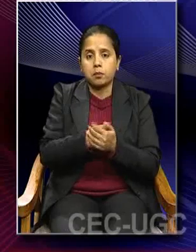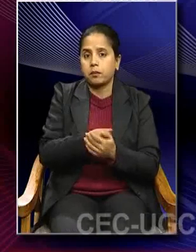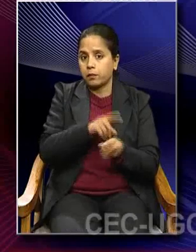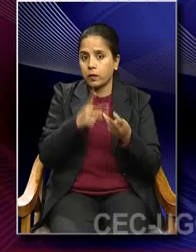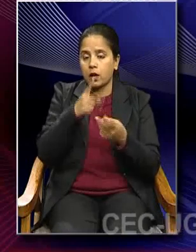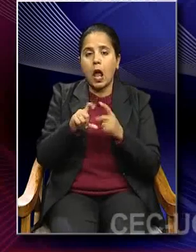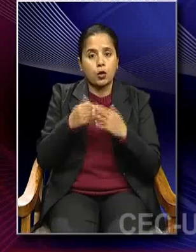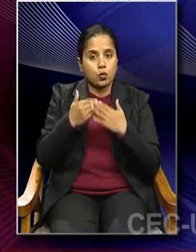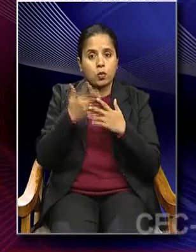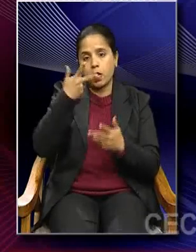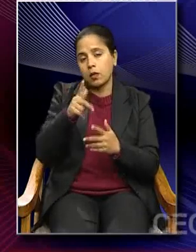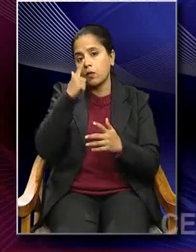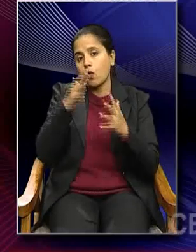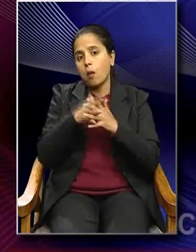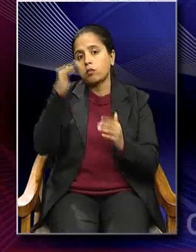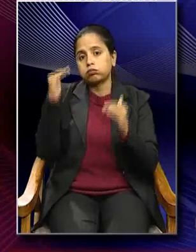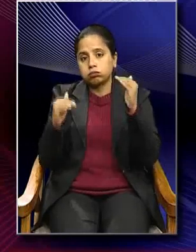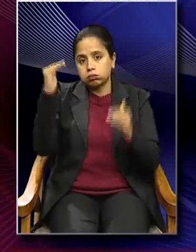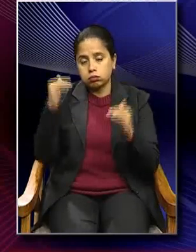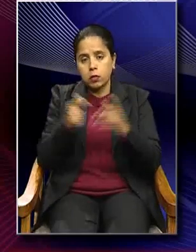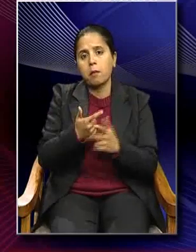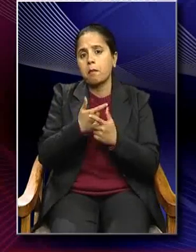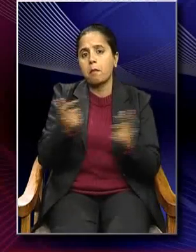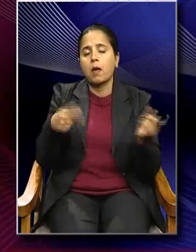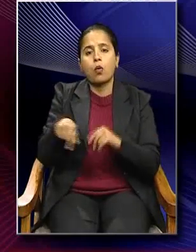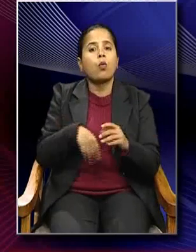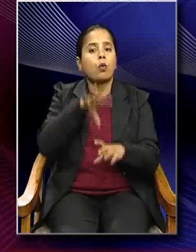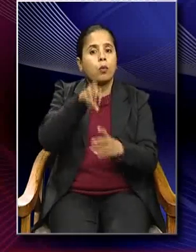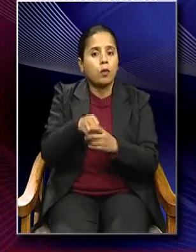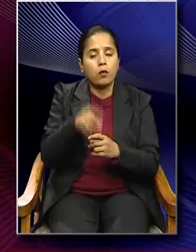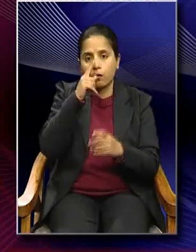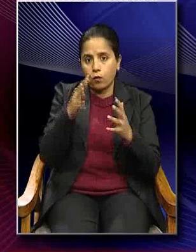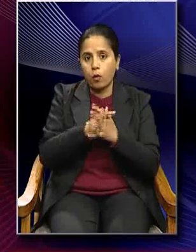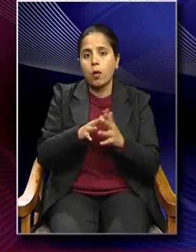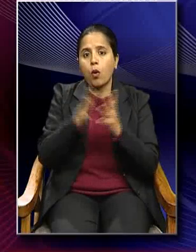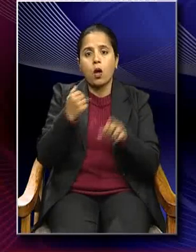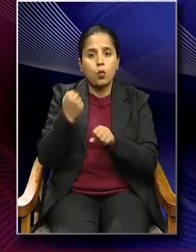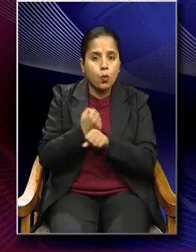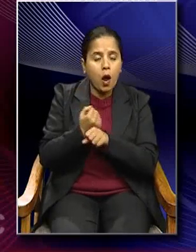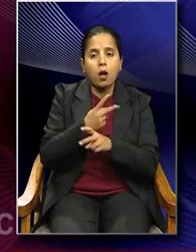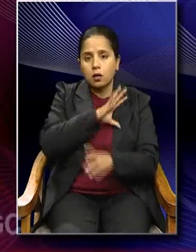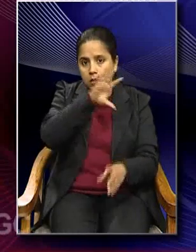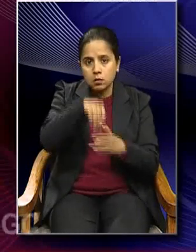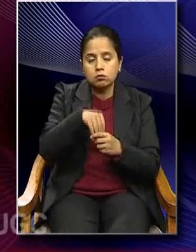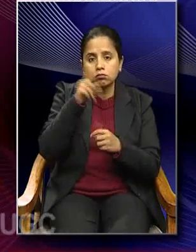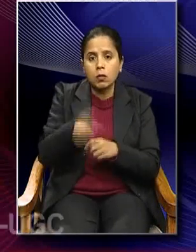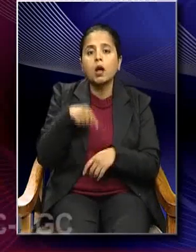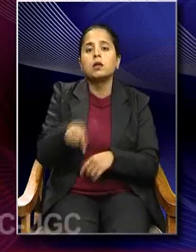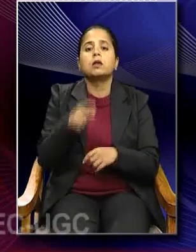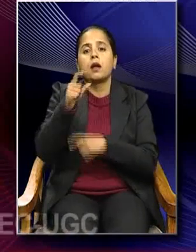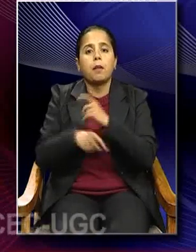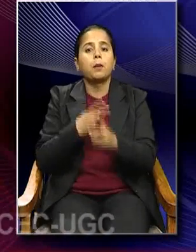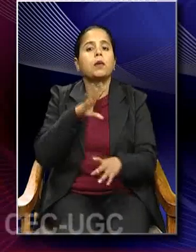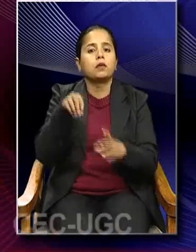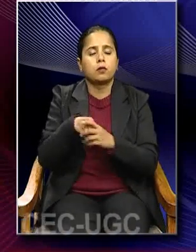of education of women, larger participation of women in the workforce. So we need to kind